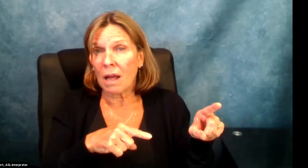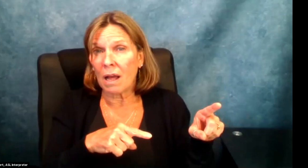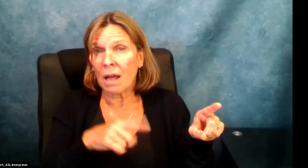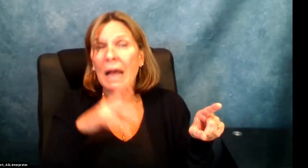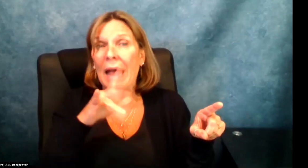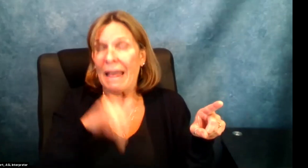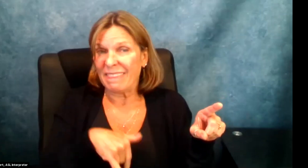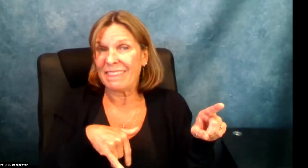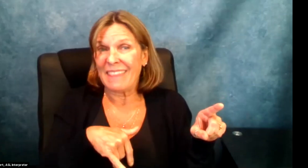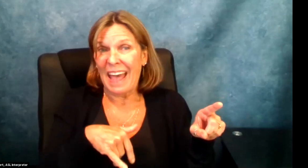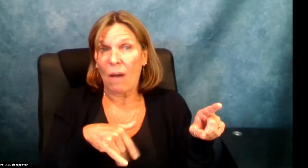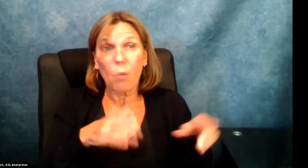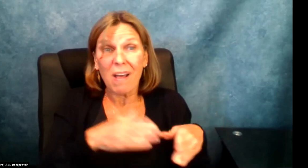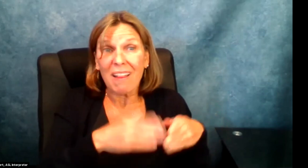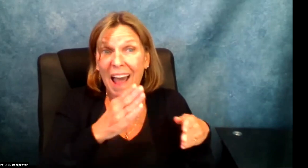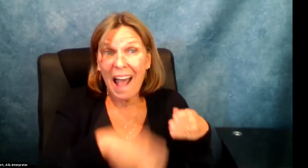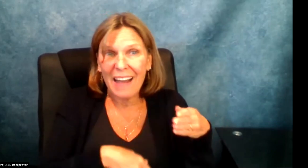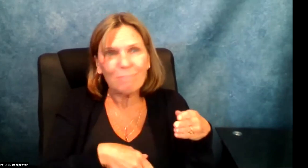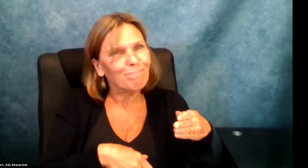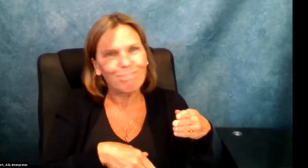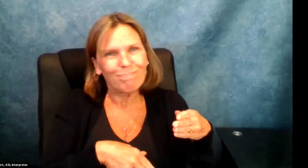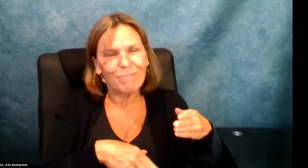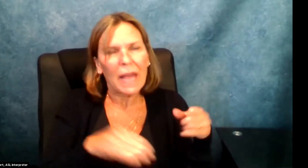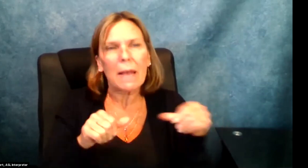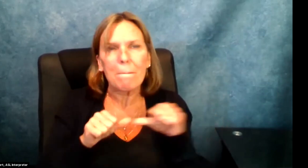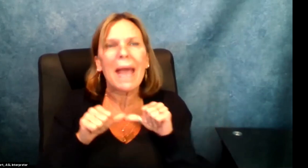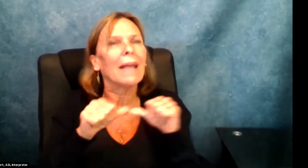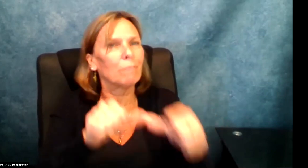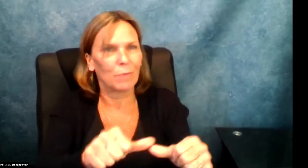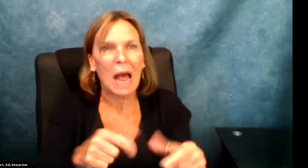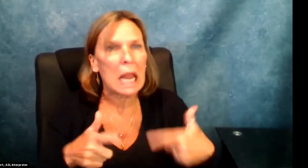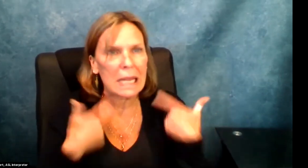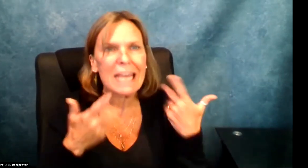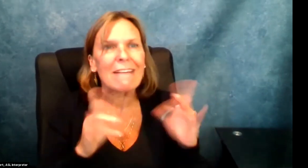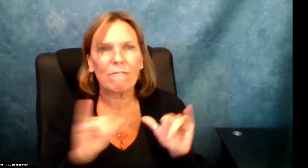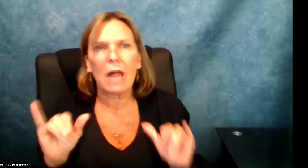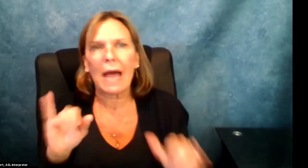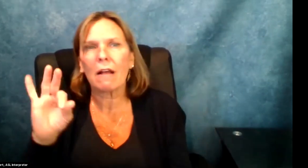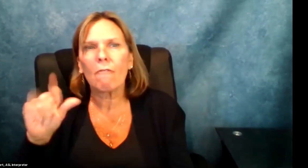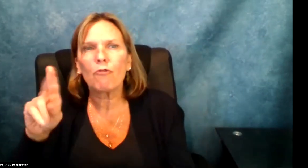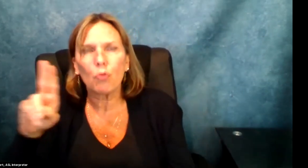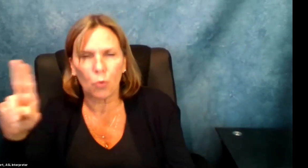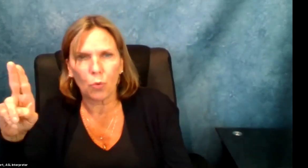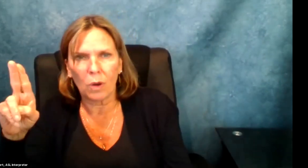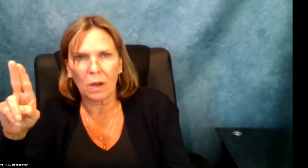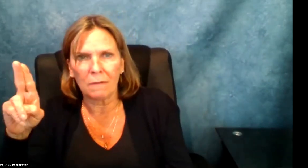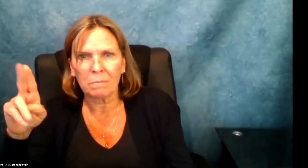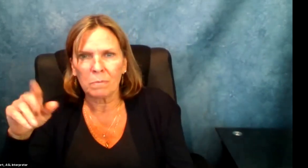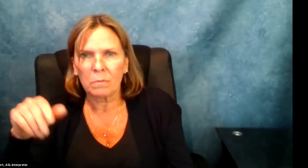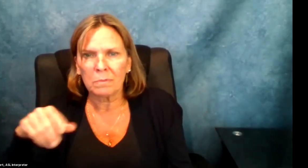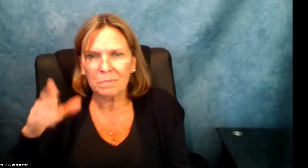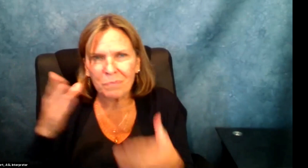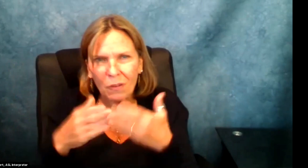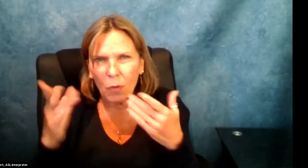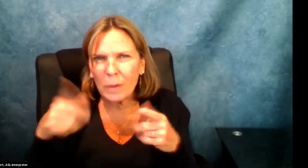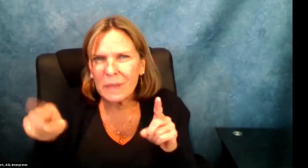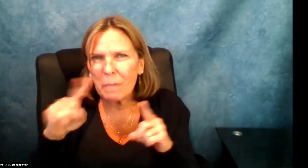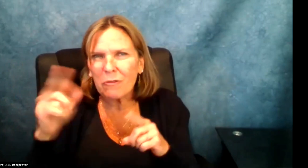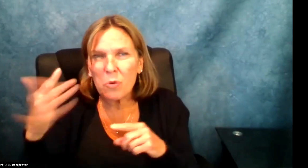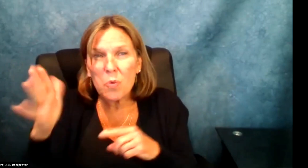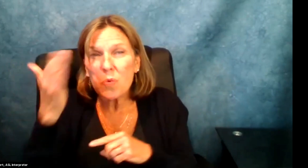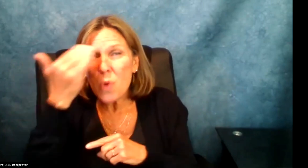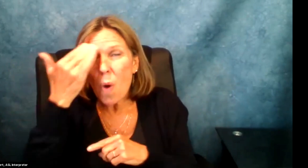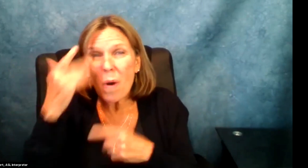does. And if you were to compare it with the virus that you know well, or probably know somewhat about the flu, the reason we